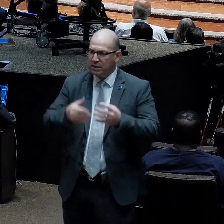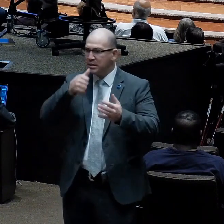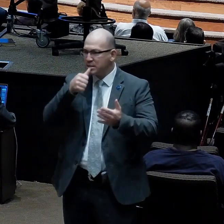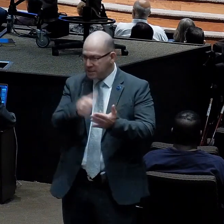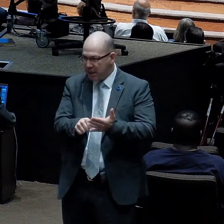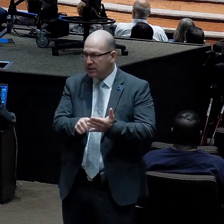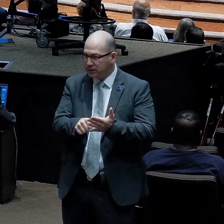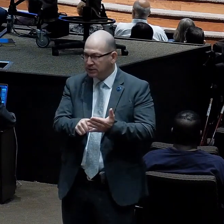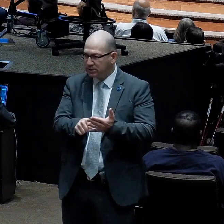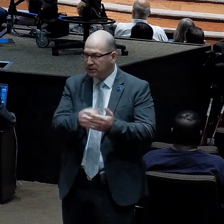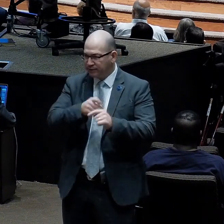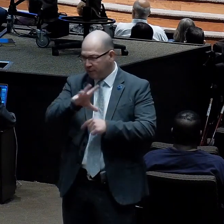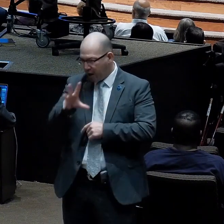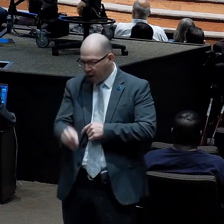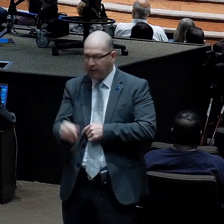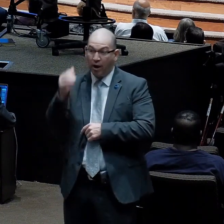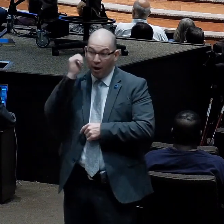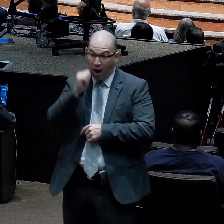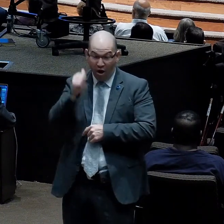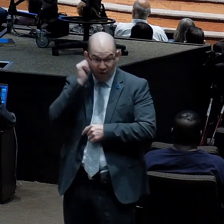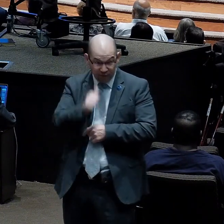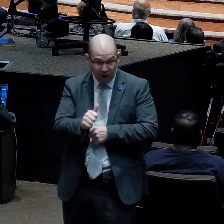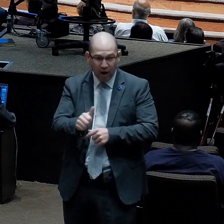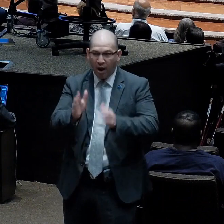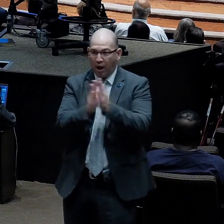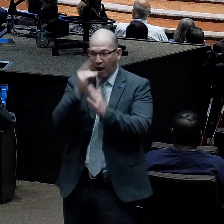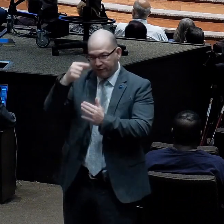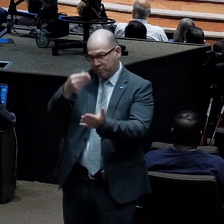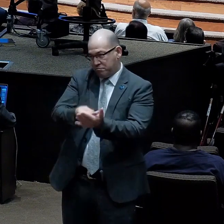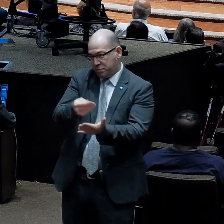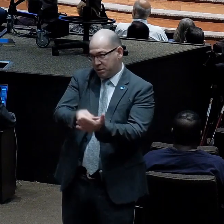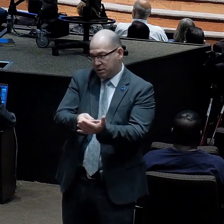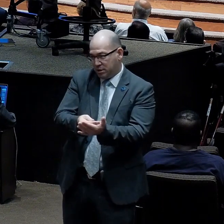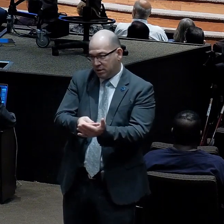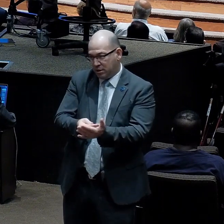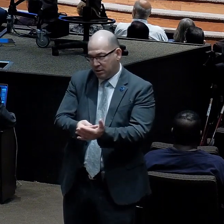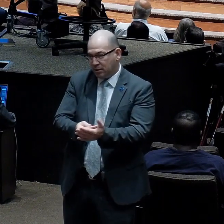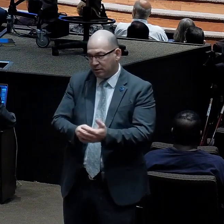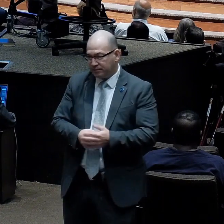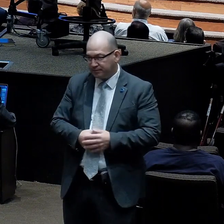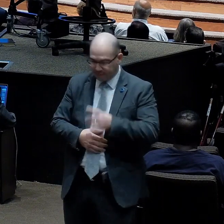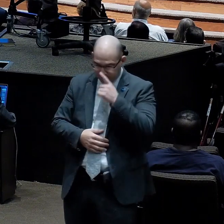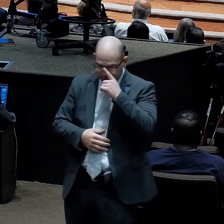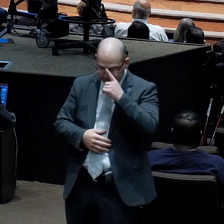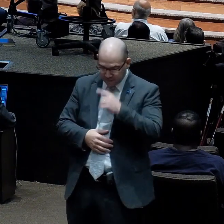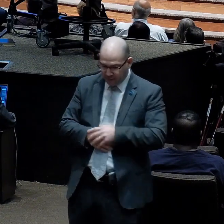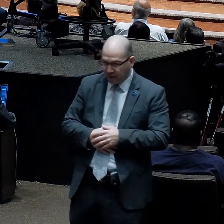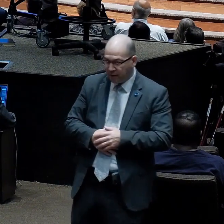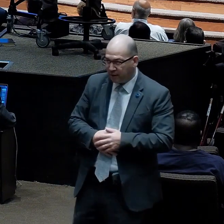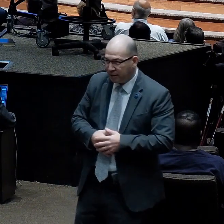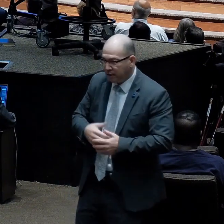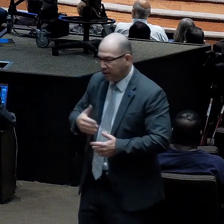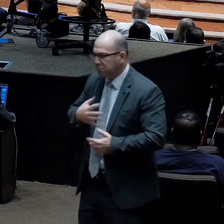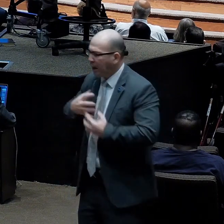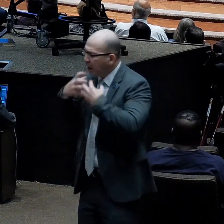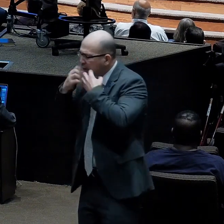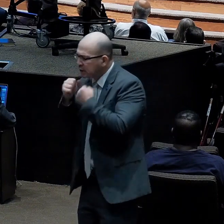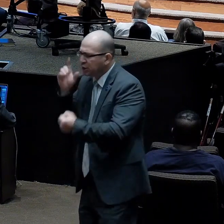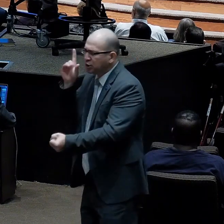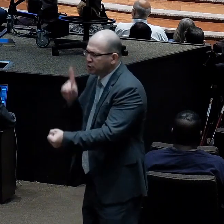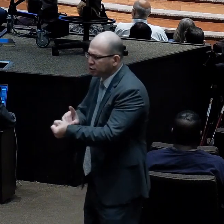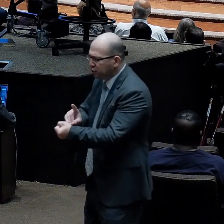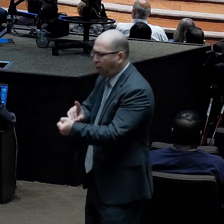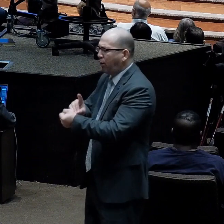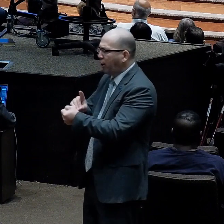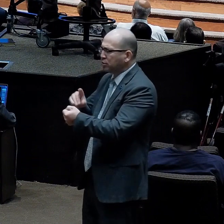all over the world every day asking for money. And it's usually a very well-written letter. My dear Dr. Chappell brother pastor in the